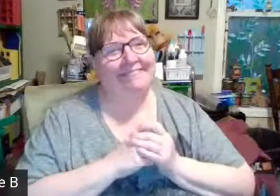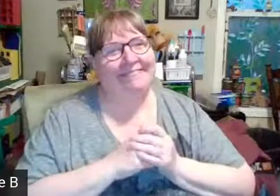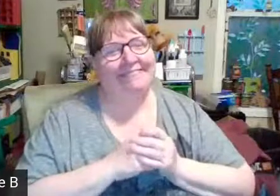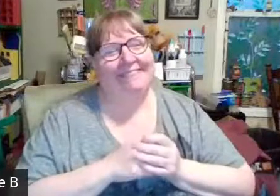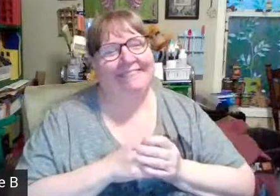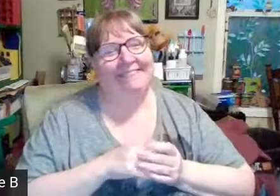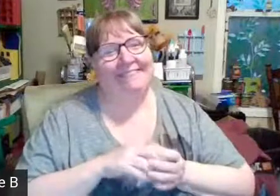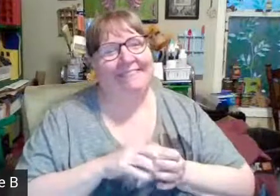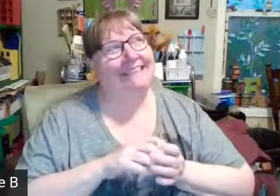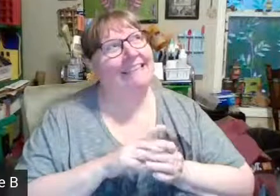temperature.